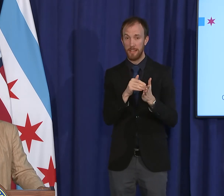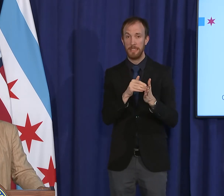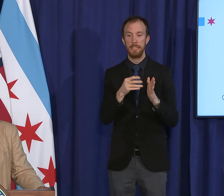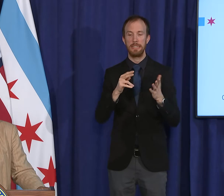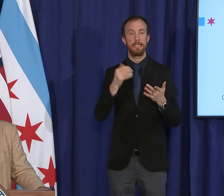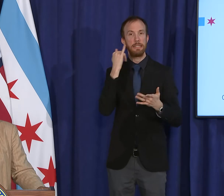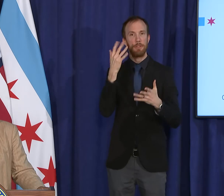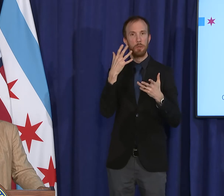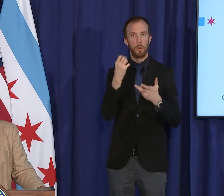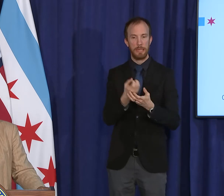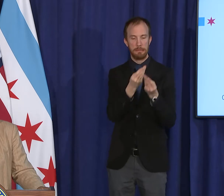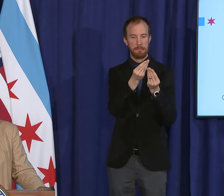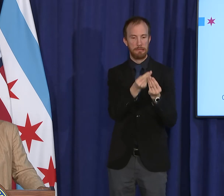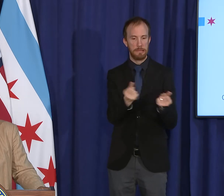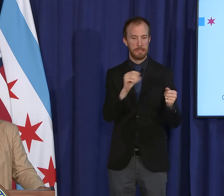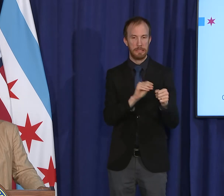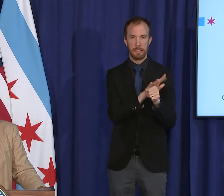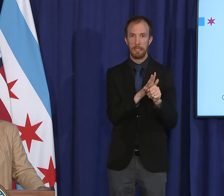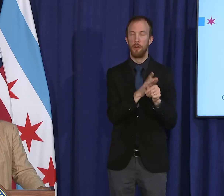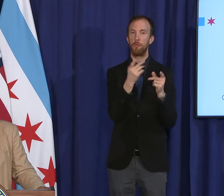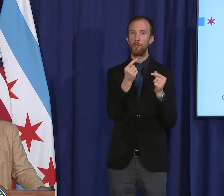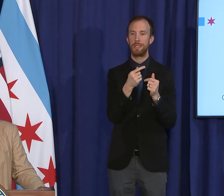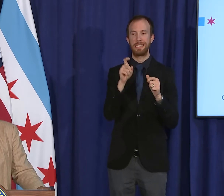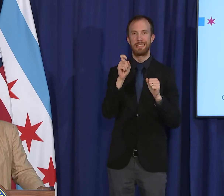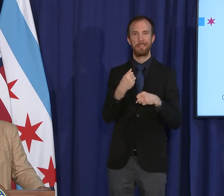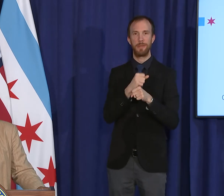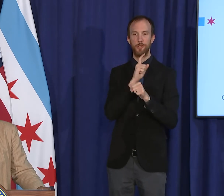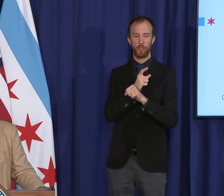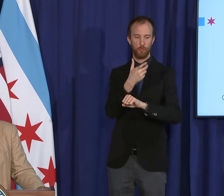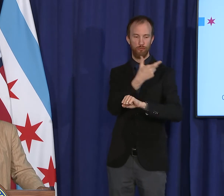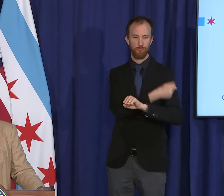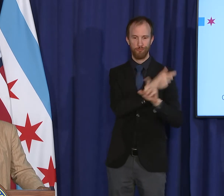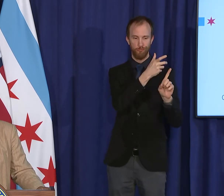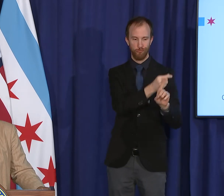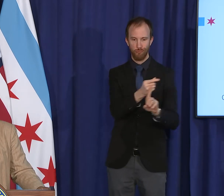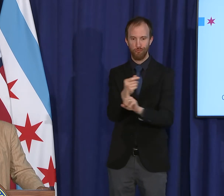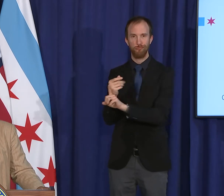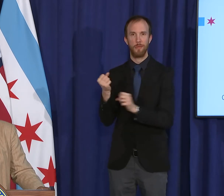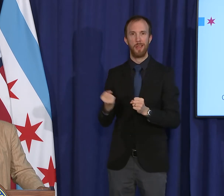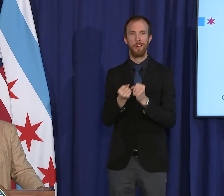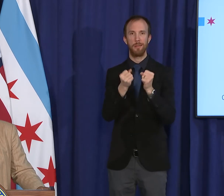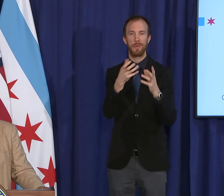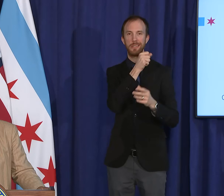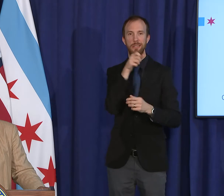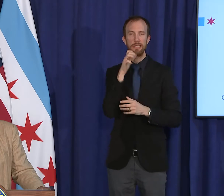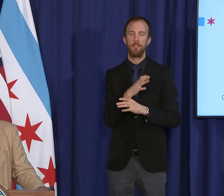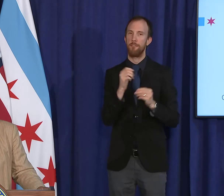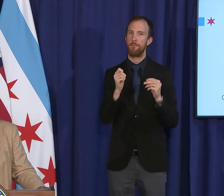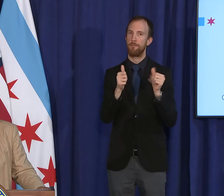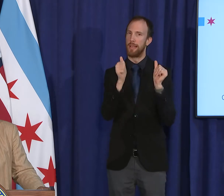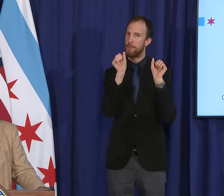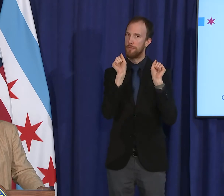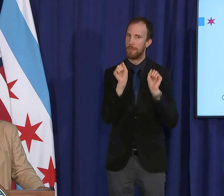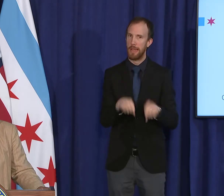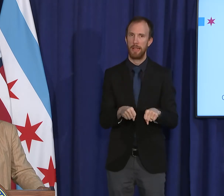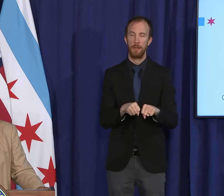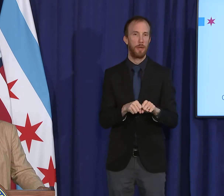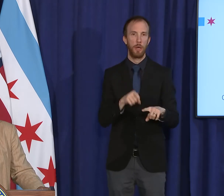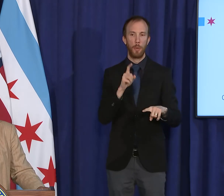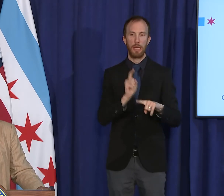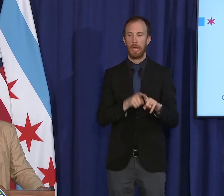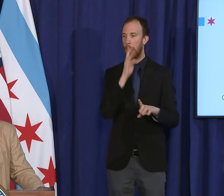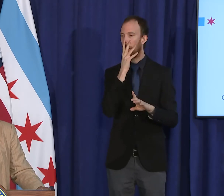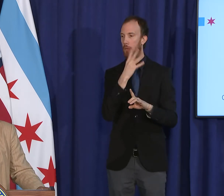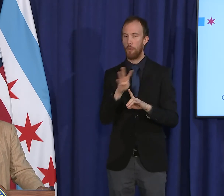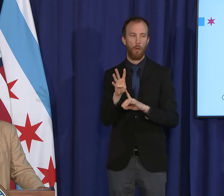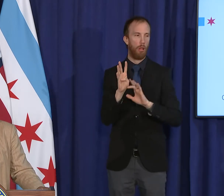seniors vaccinated as fast and as humanely as possible. No shortcuts there. It's essential to us to be able